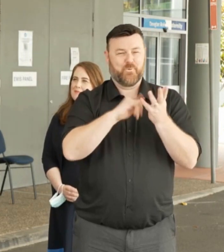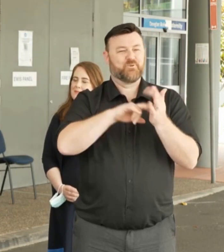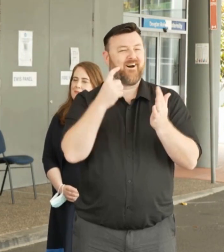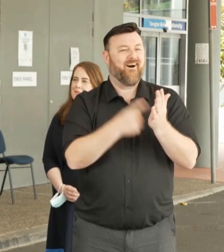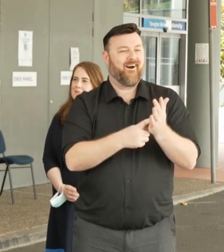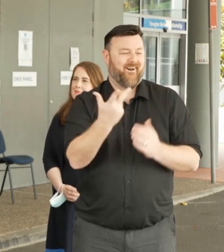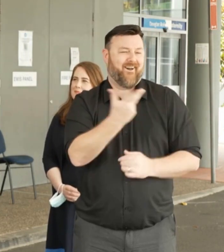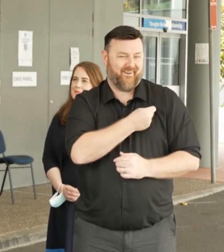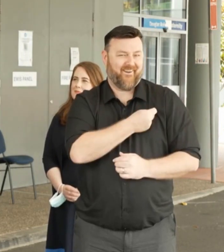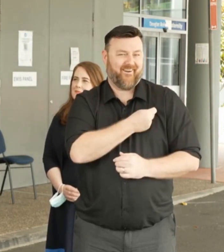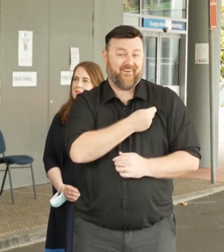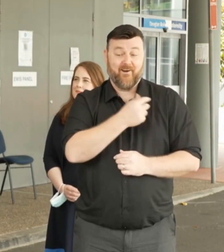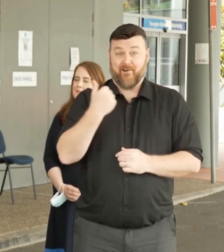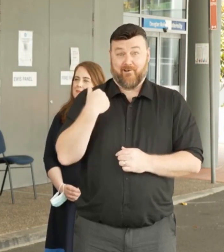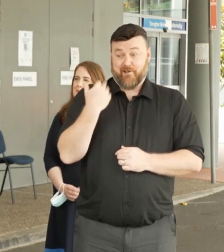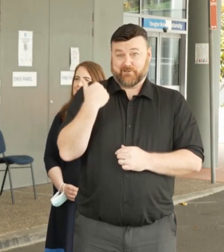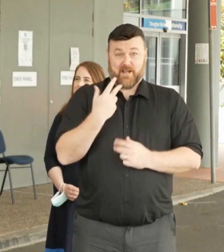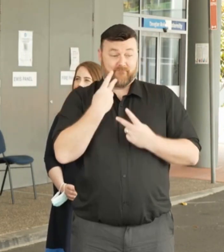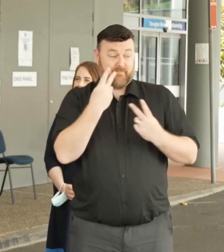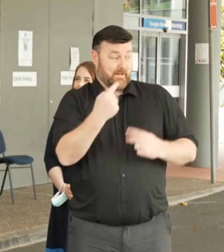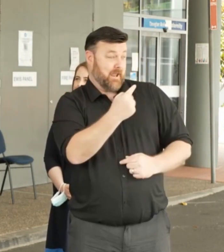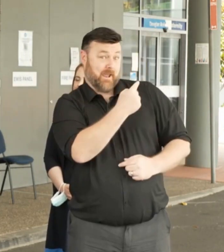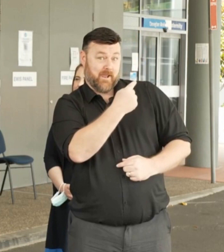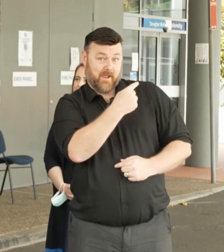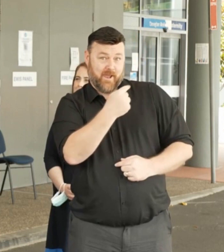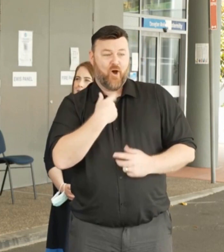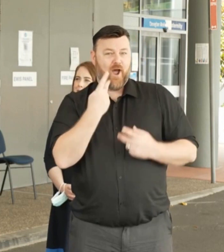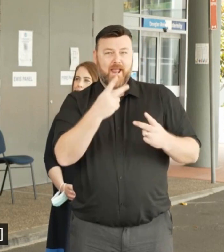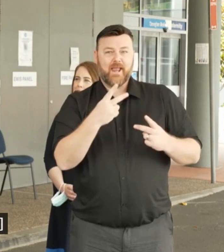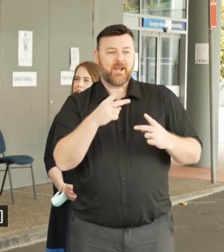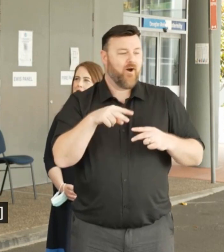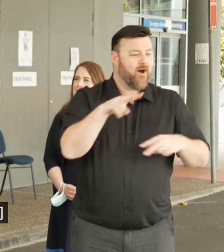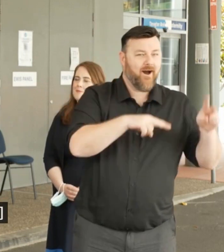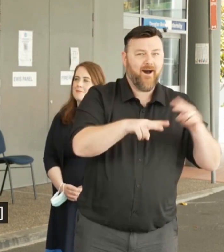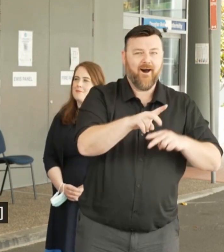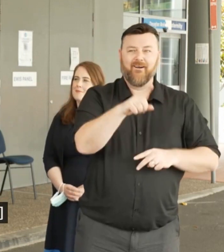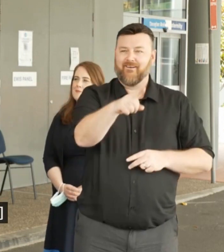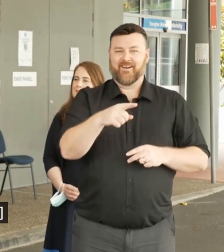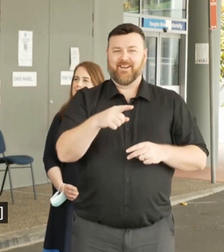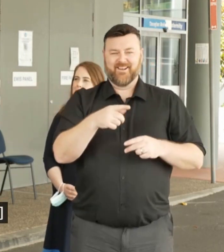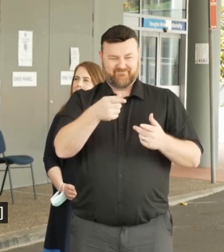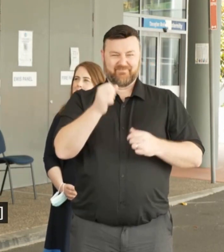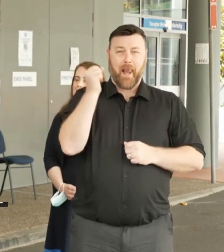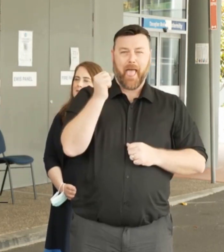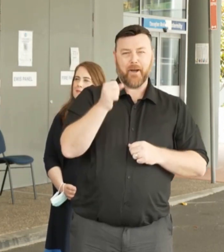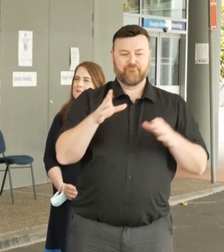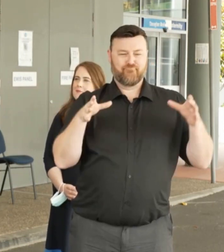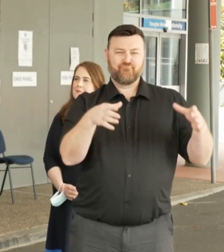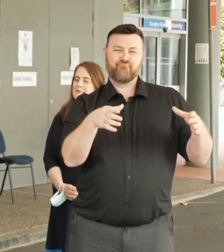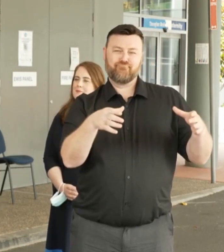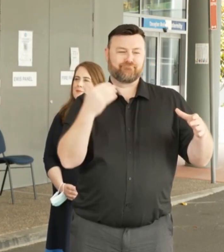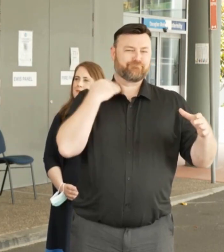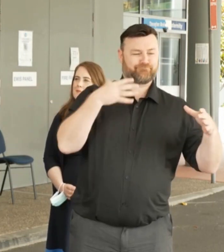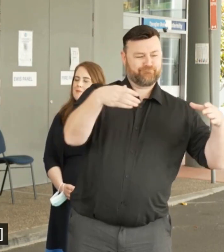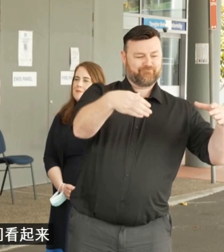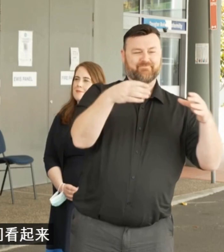people who have made sure they got in early to join the Booster Club, and they're all very happy. Looking at them after their booster